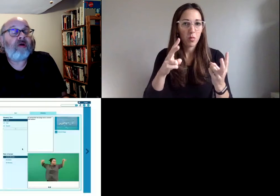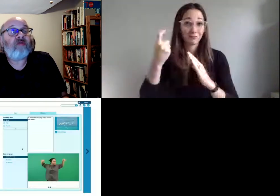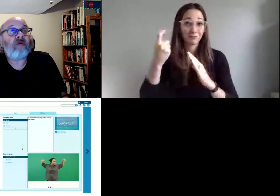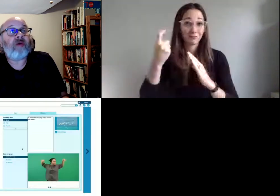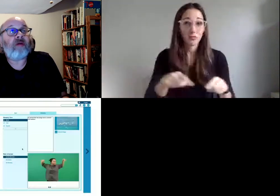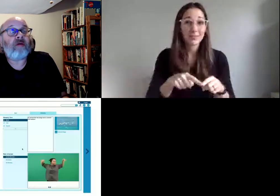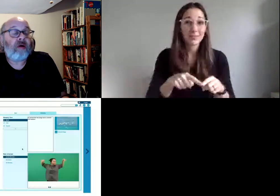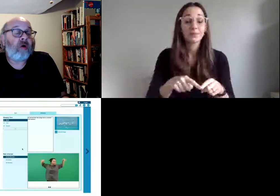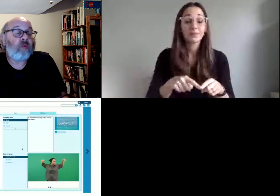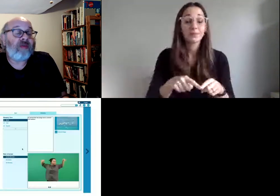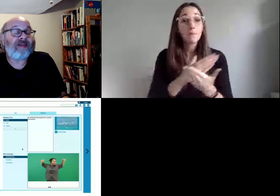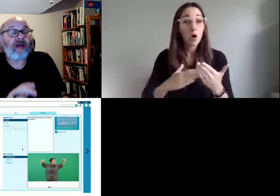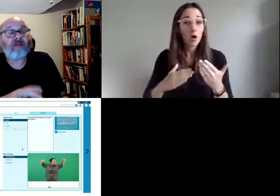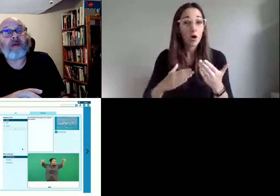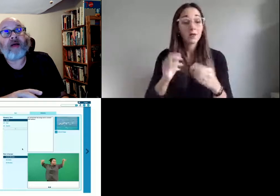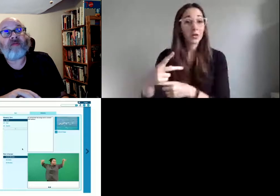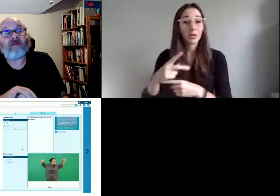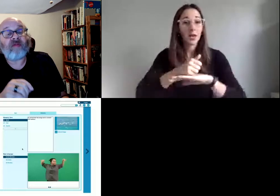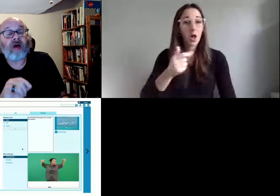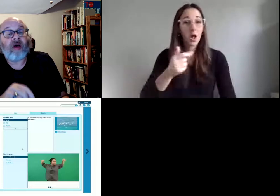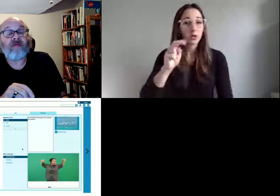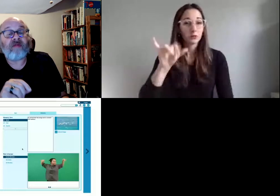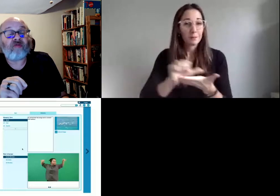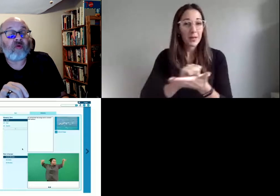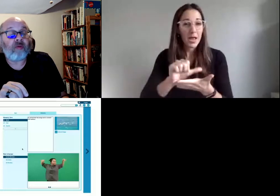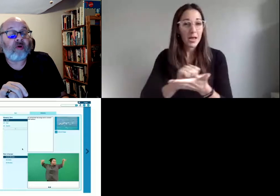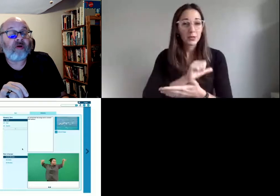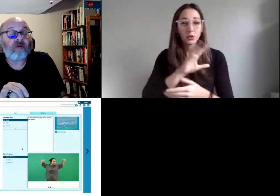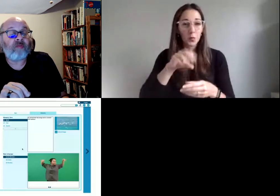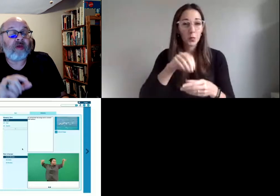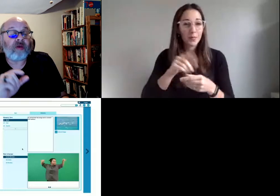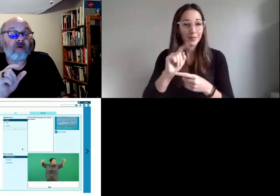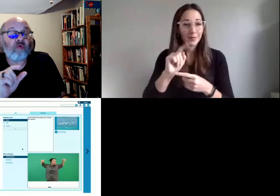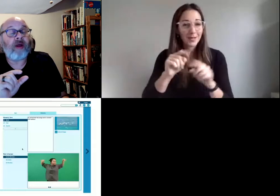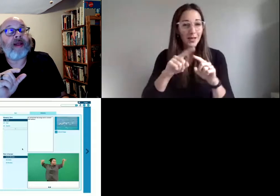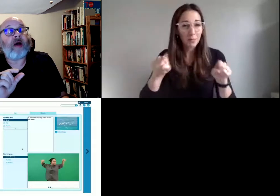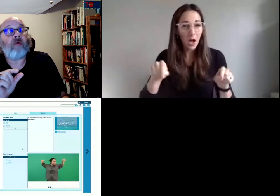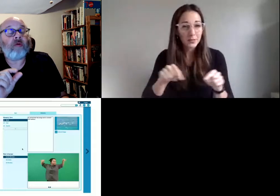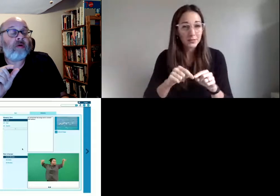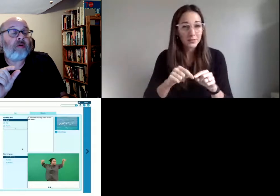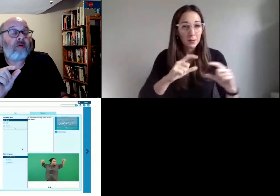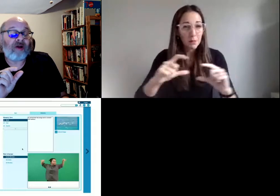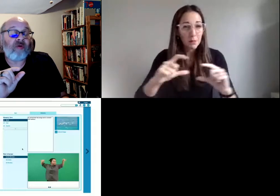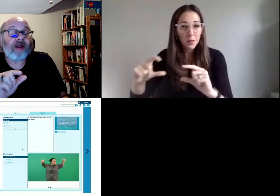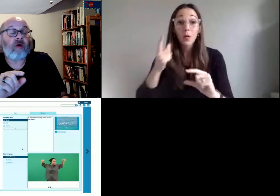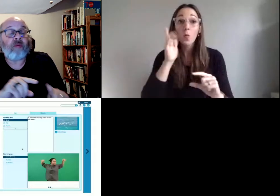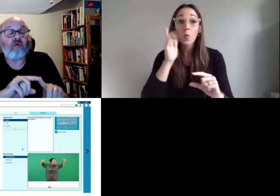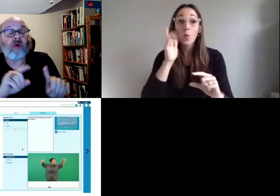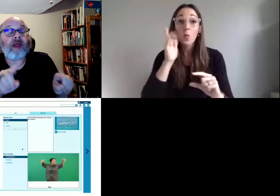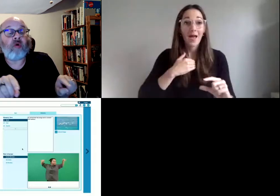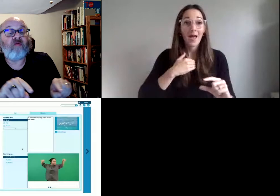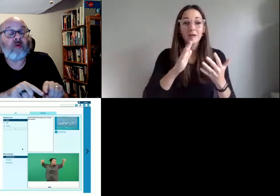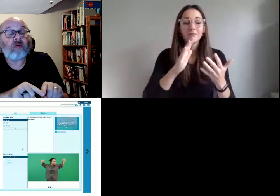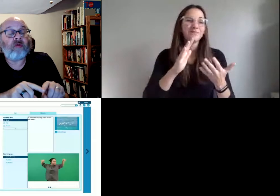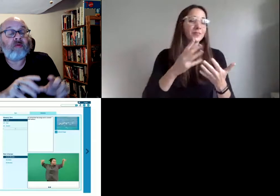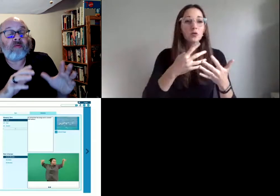page so that within the text boxes of the storybook, there'll be grayed out, not grayed out, but